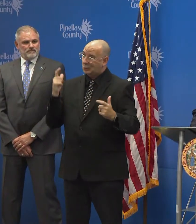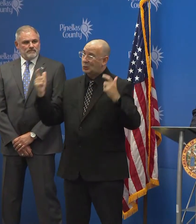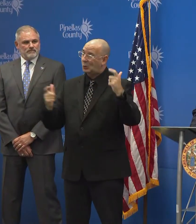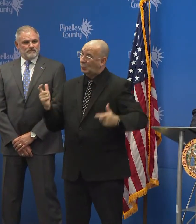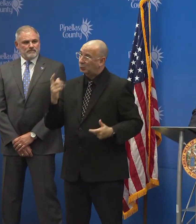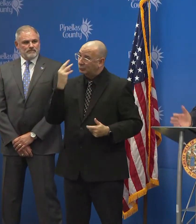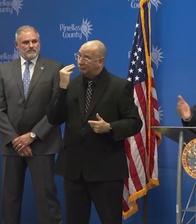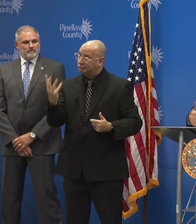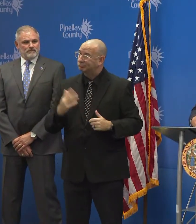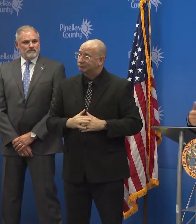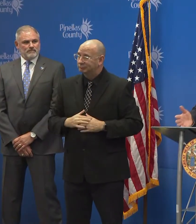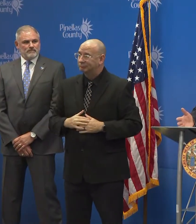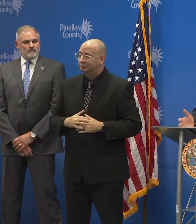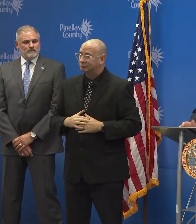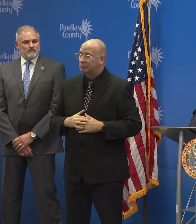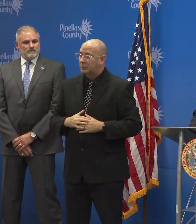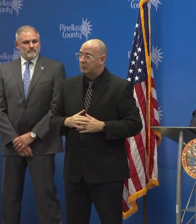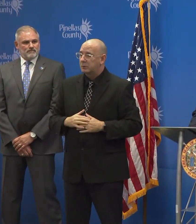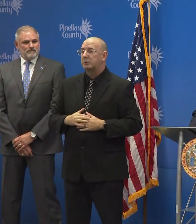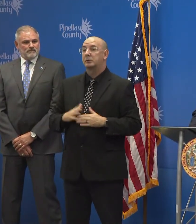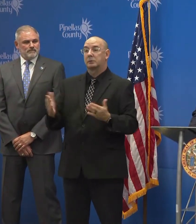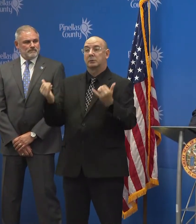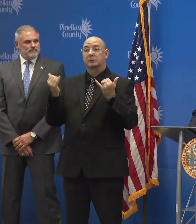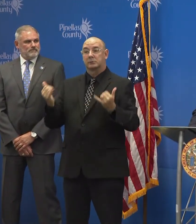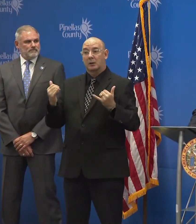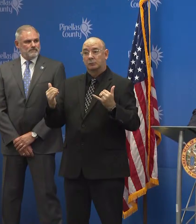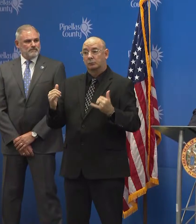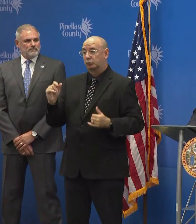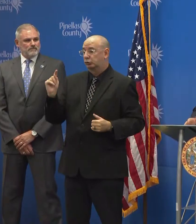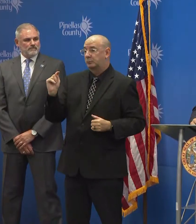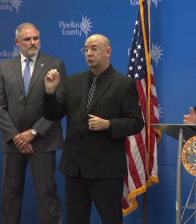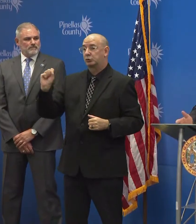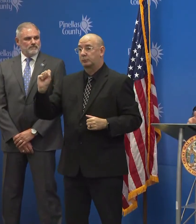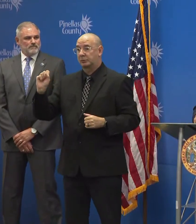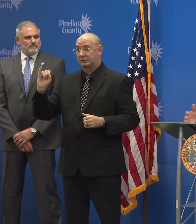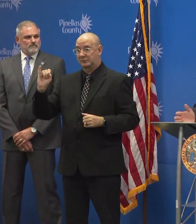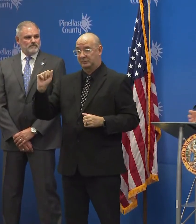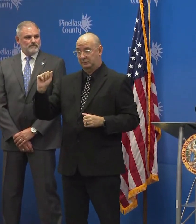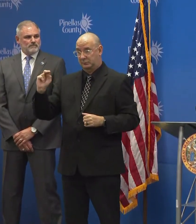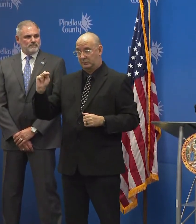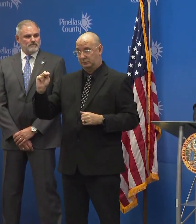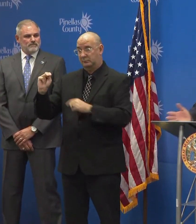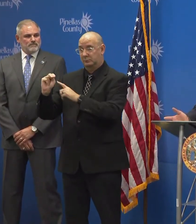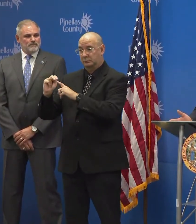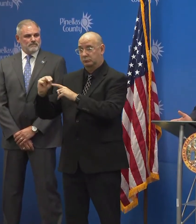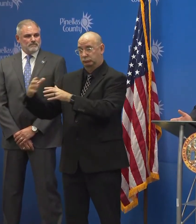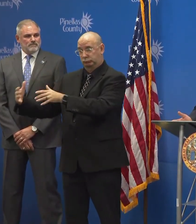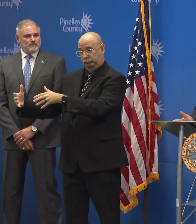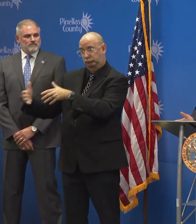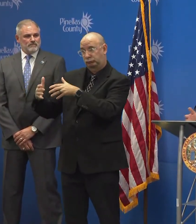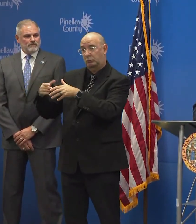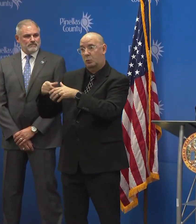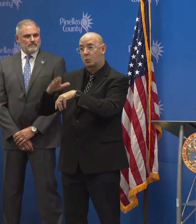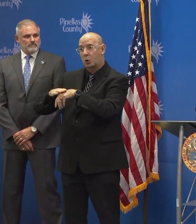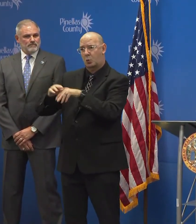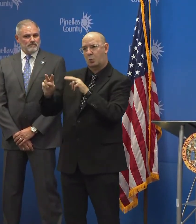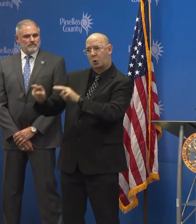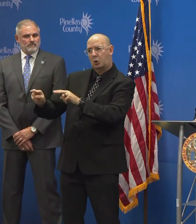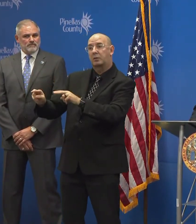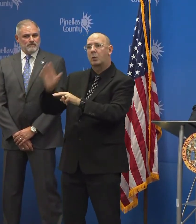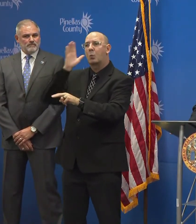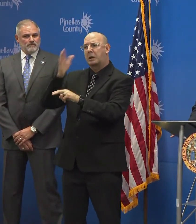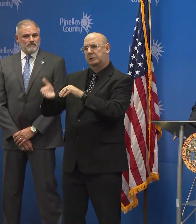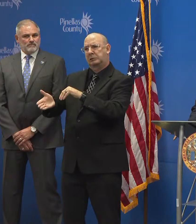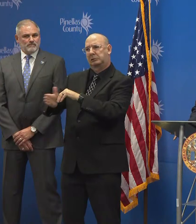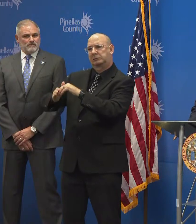go. You're now seeing tropical storm warnings and hurricane and tropical storm watches. Those are going to expand throughout